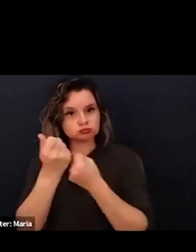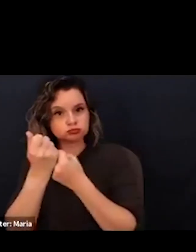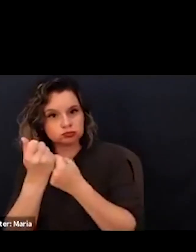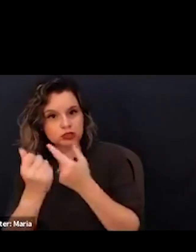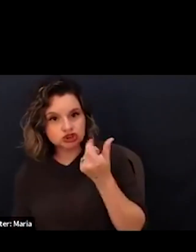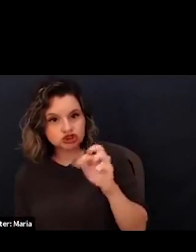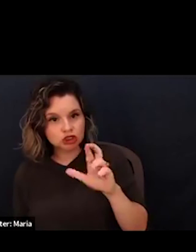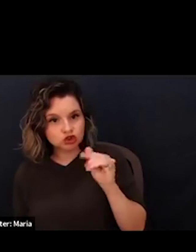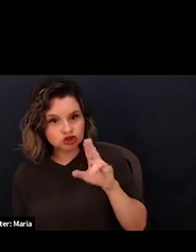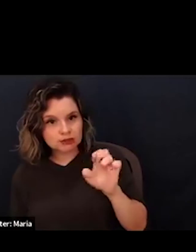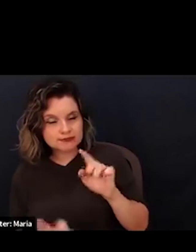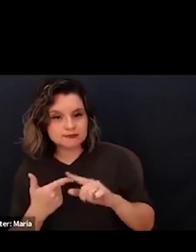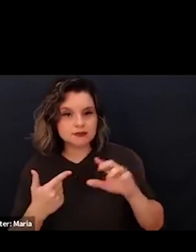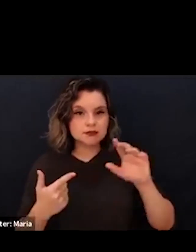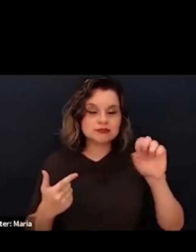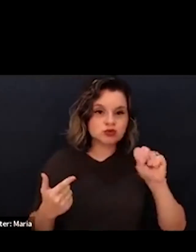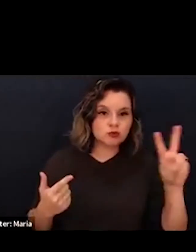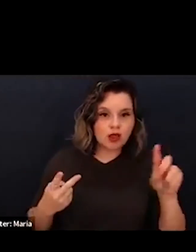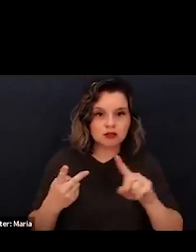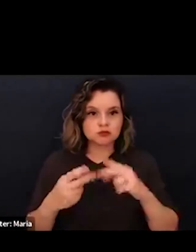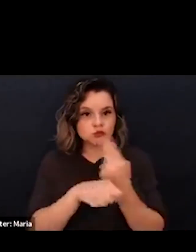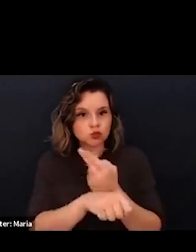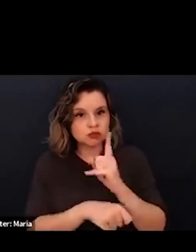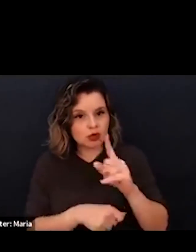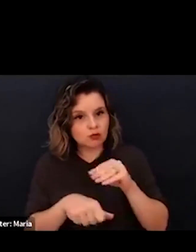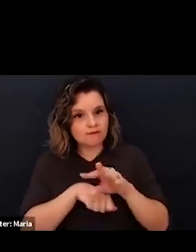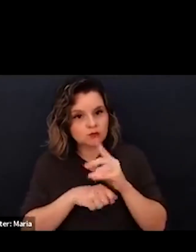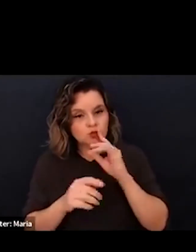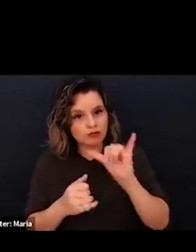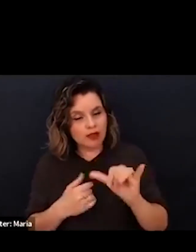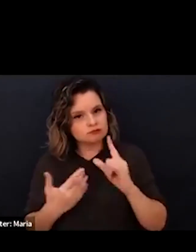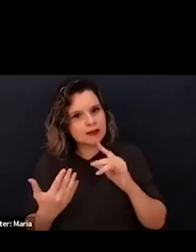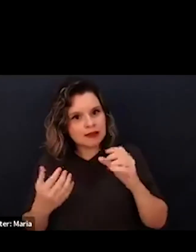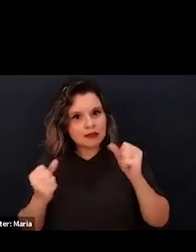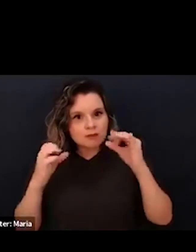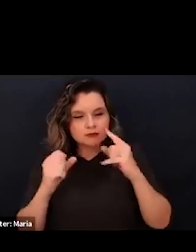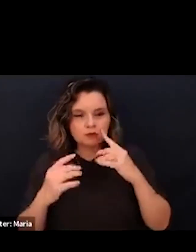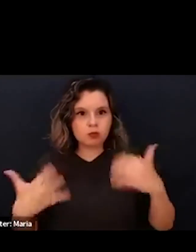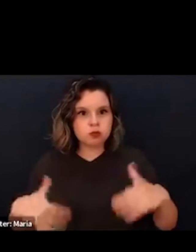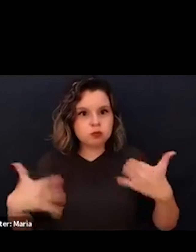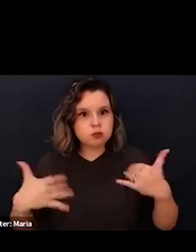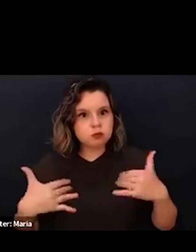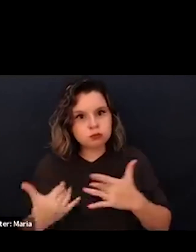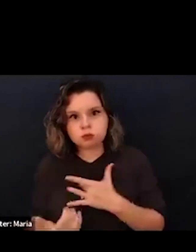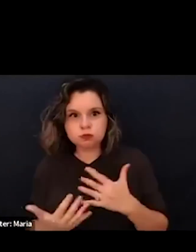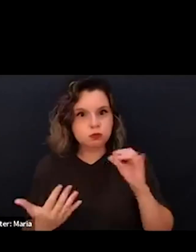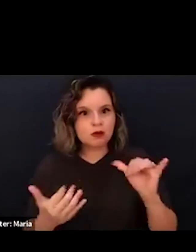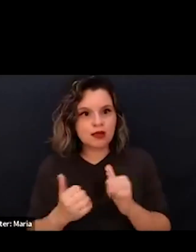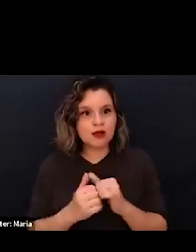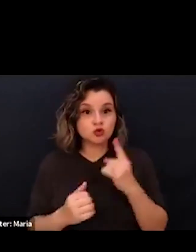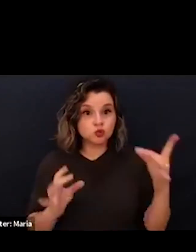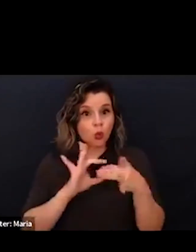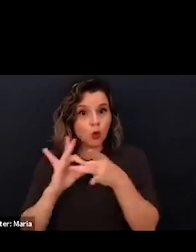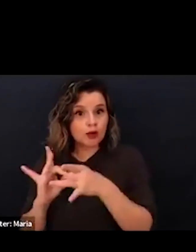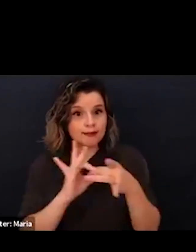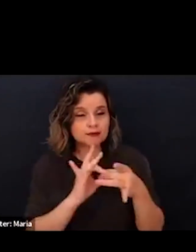justice and speaking out about sexual violence and using their platform of influence to do that. Imagine how incredible that would be. And by the way, the two are linked, because those of